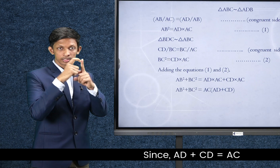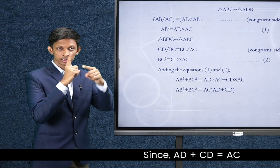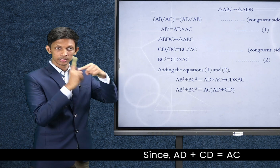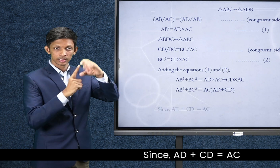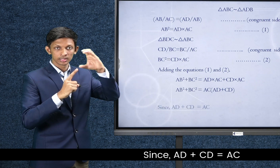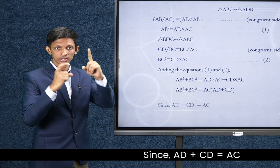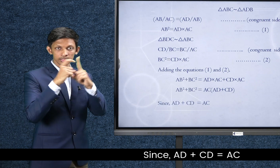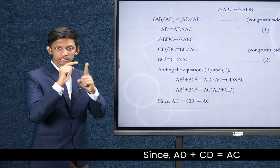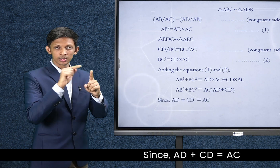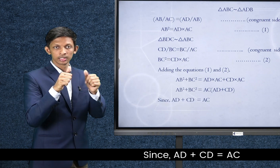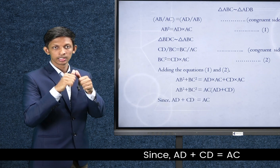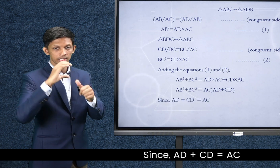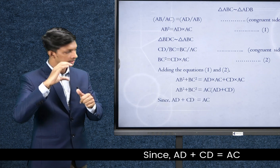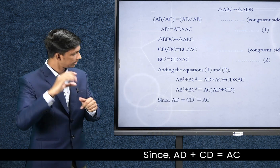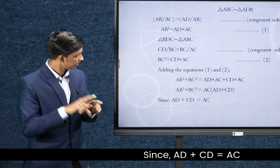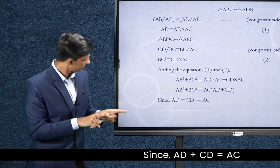Since AD plus CD is equal to AC,